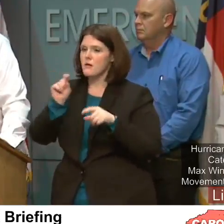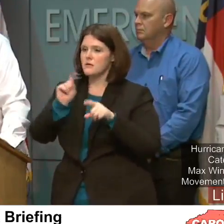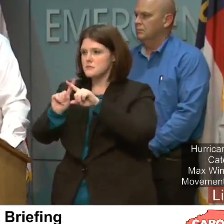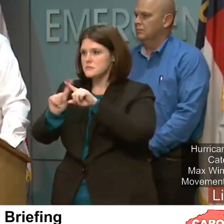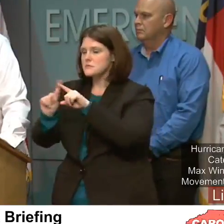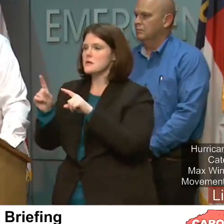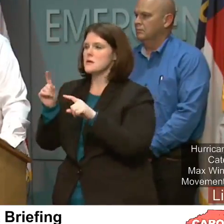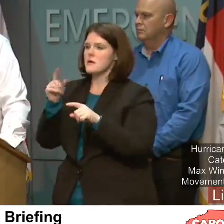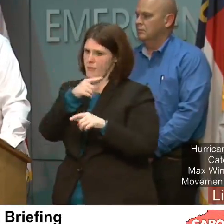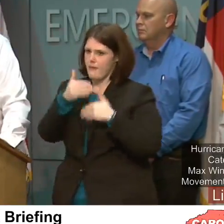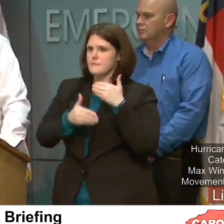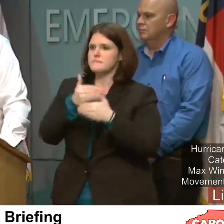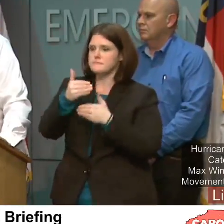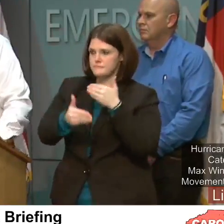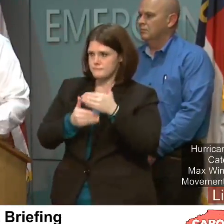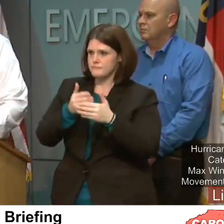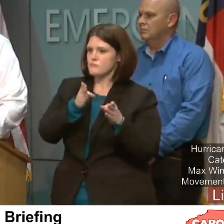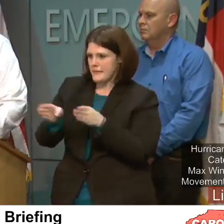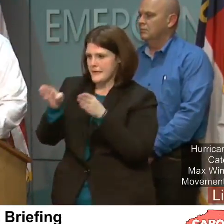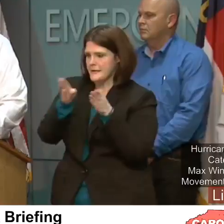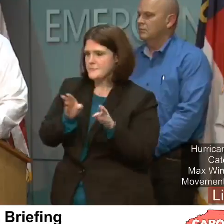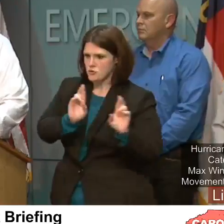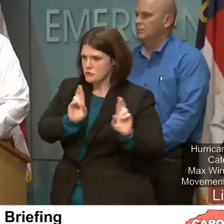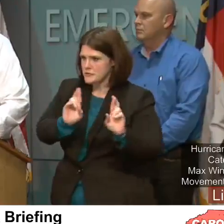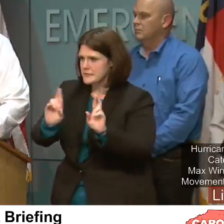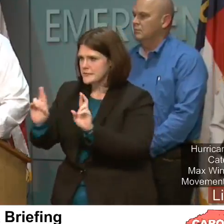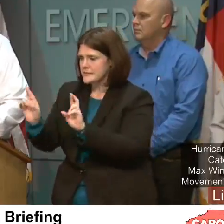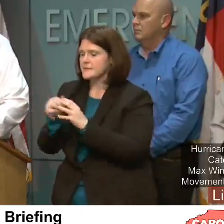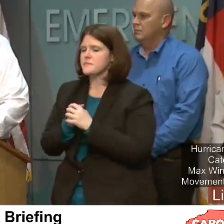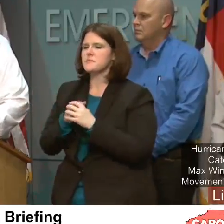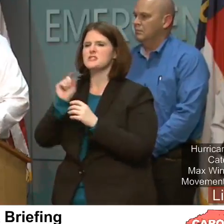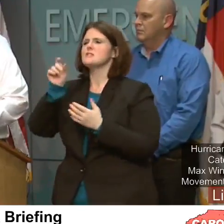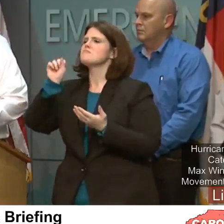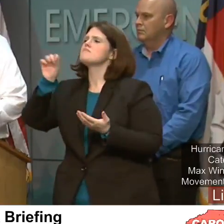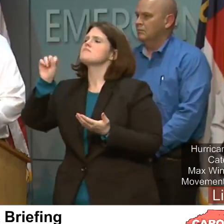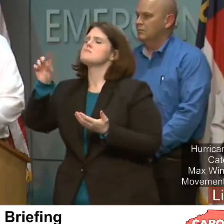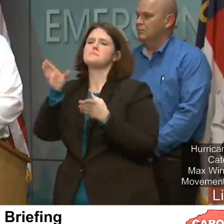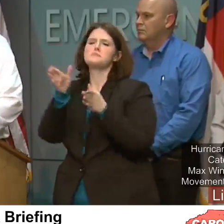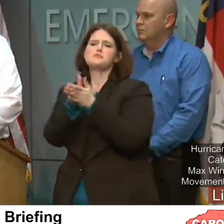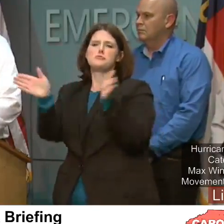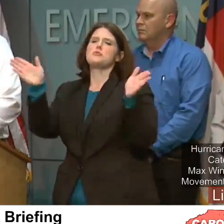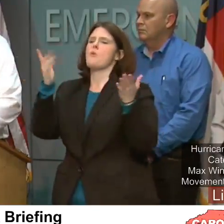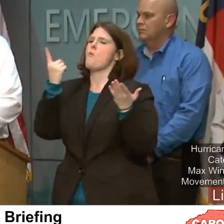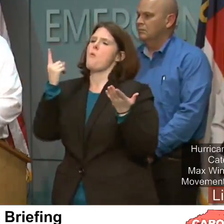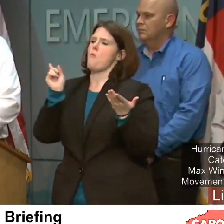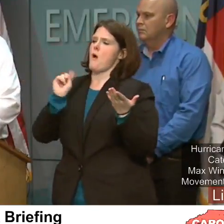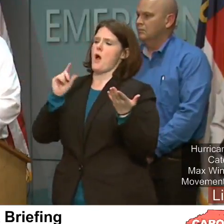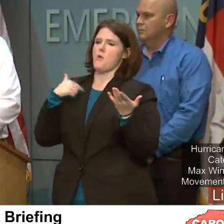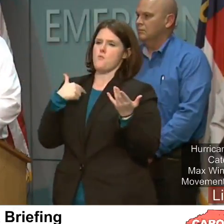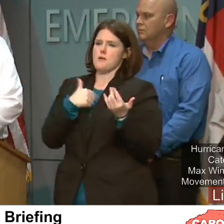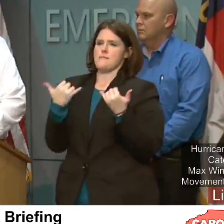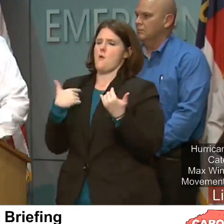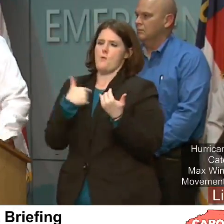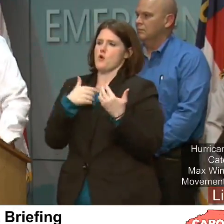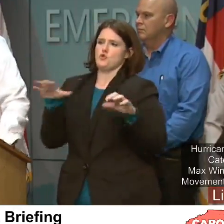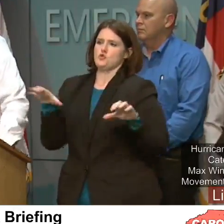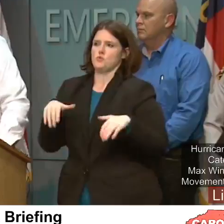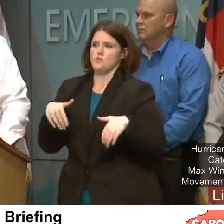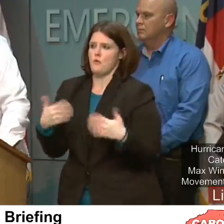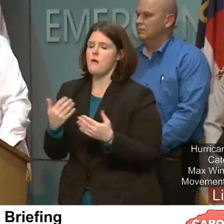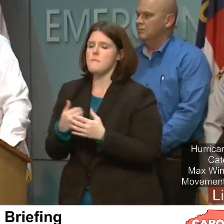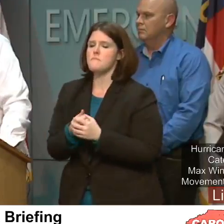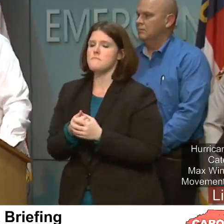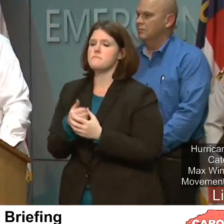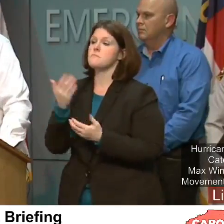but it's not through by any means. And just to give you an idea, where we are in agriculture. We may